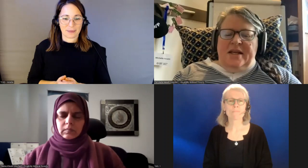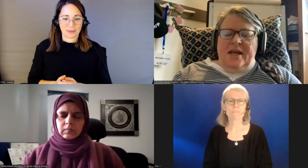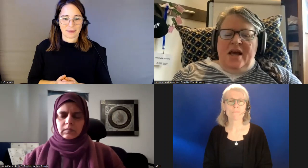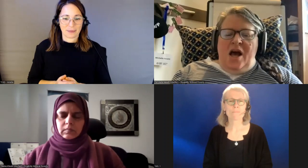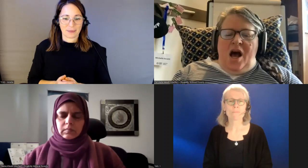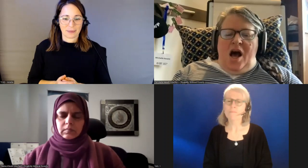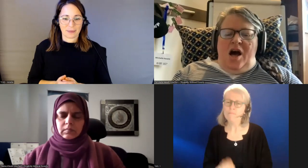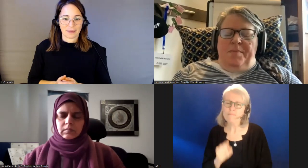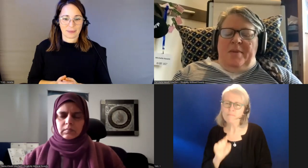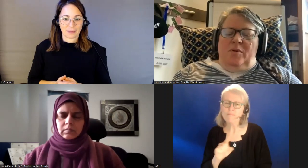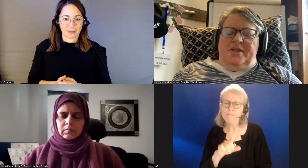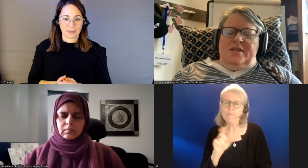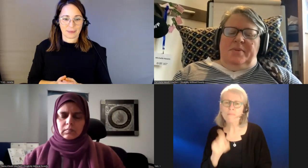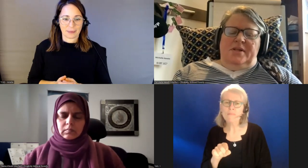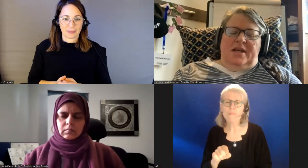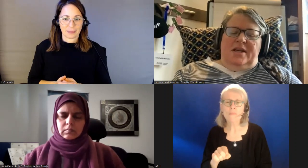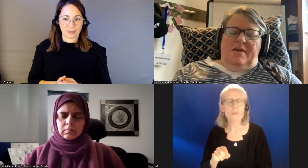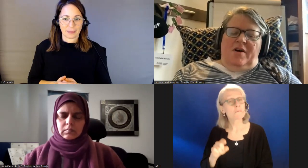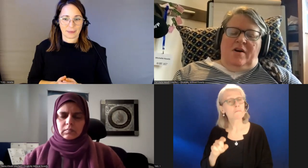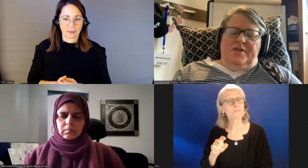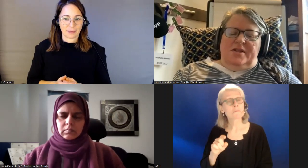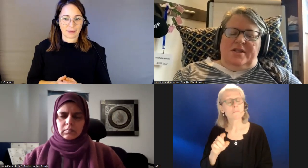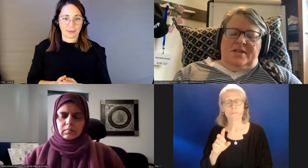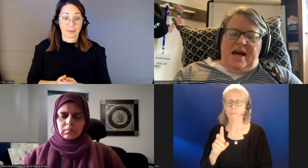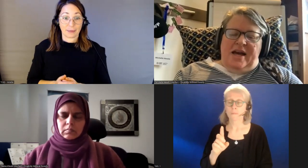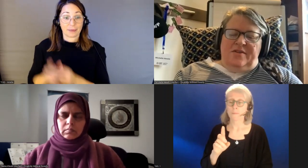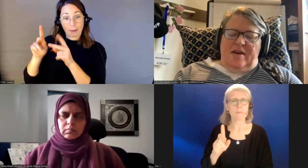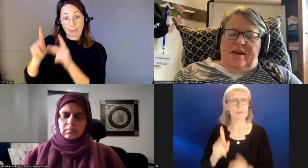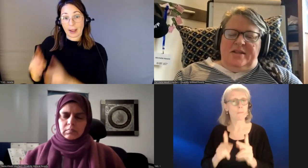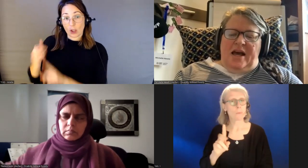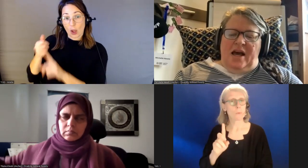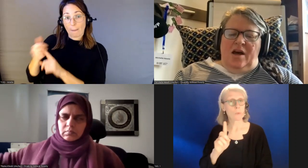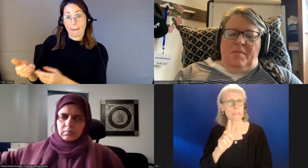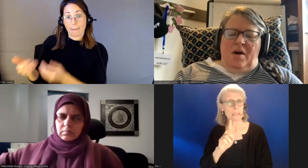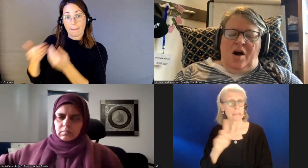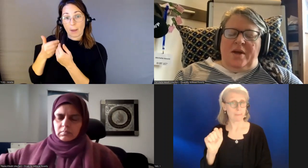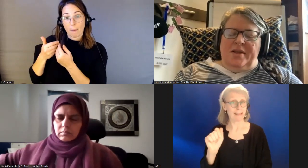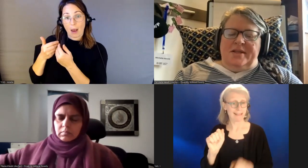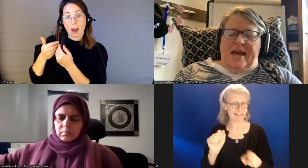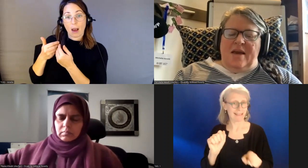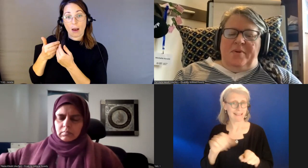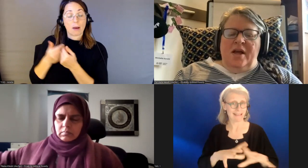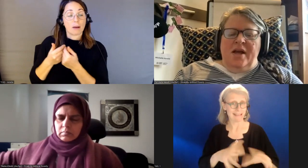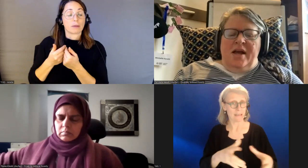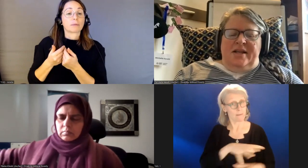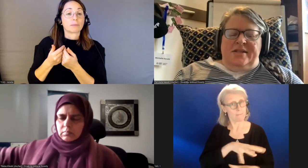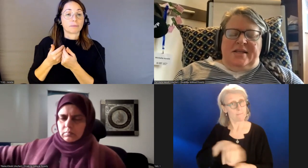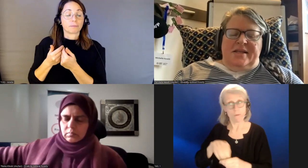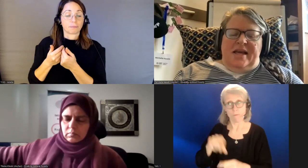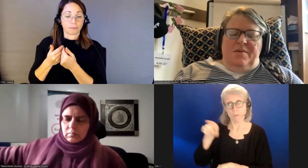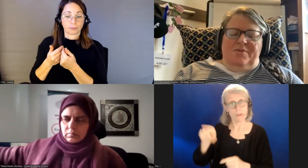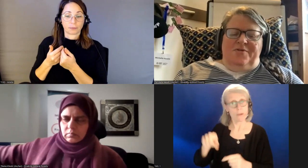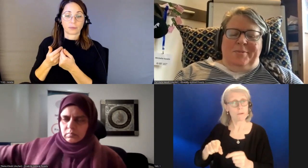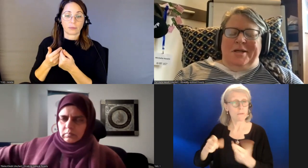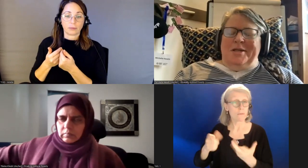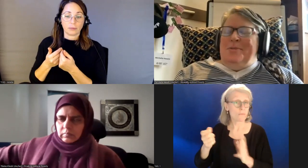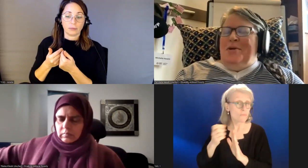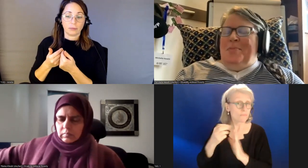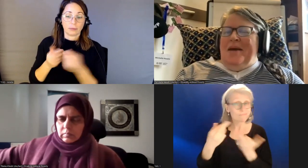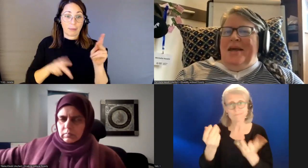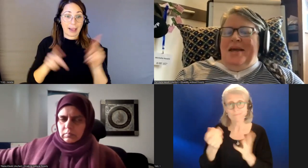Somebody's asking, are people with disability involved in the design of it? Are we at the table? And it says, is anyone